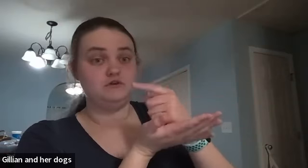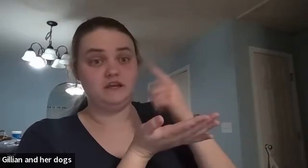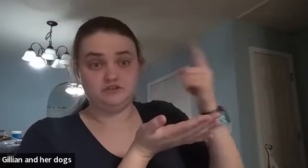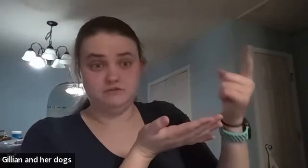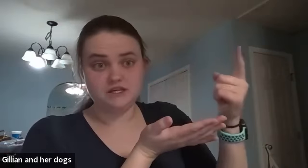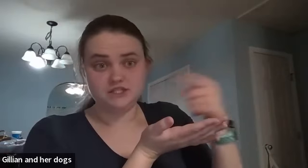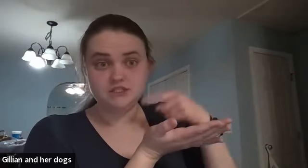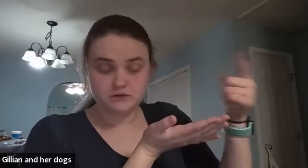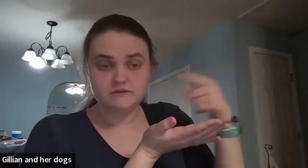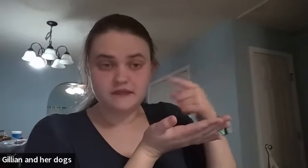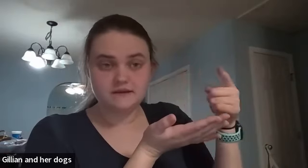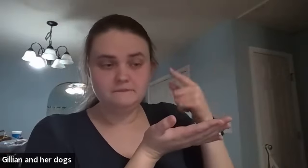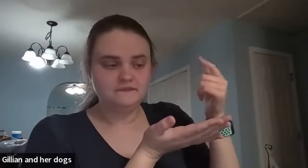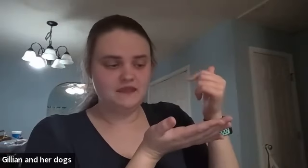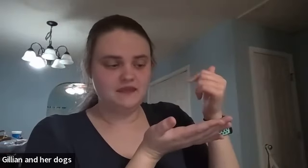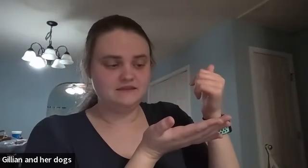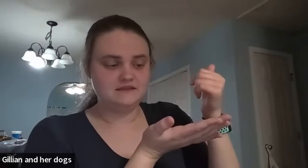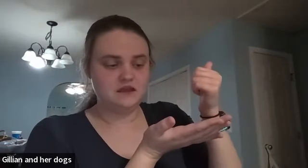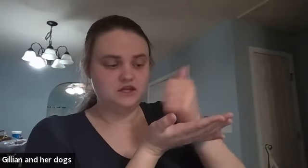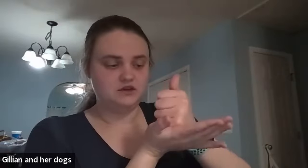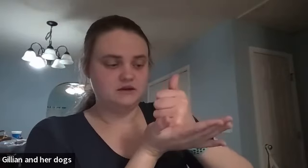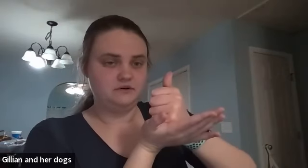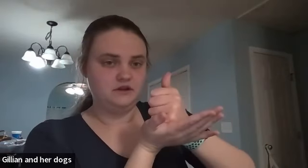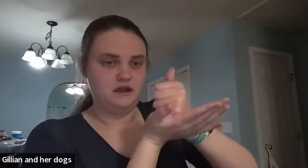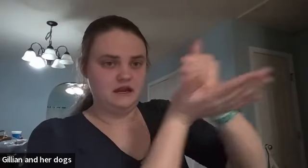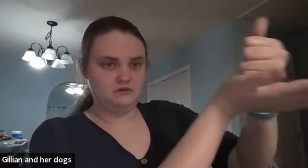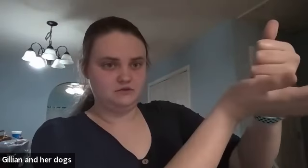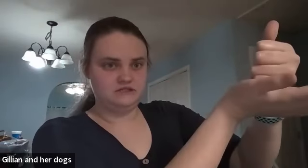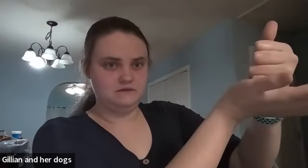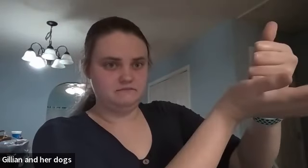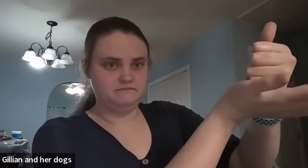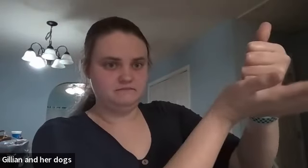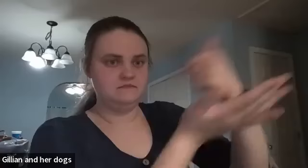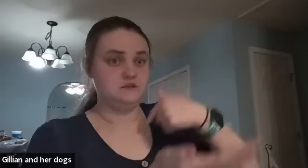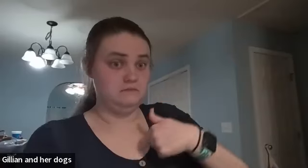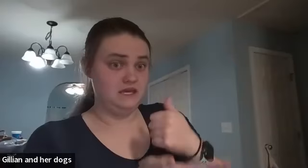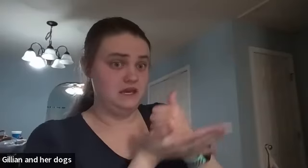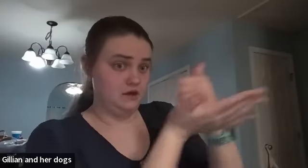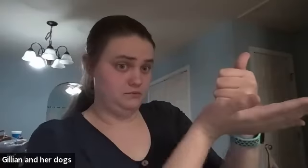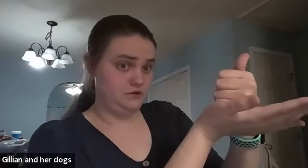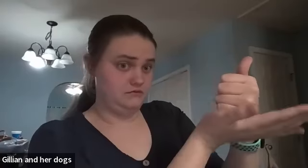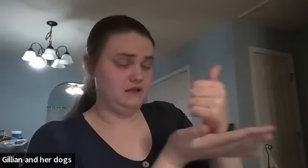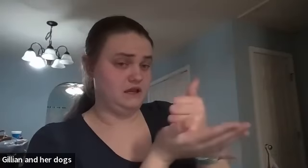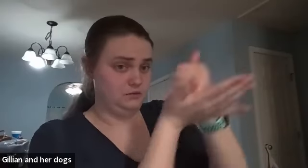like a directional thing, is you're going to put your hand out towards them. So me, help you, like I help